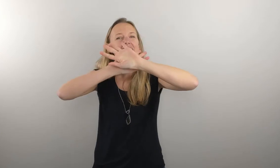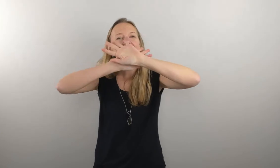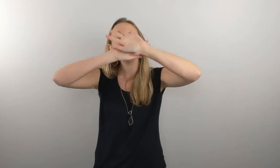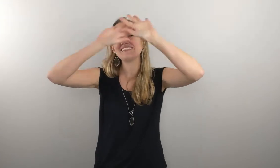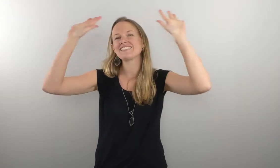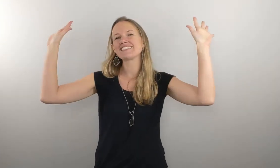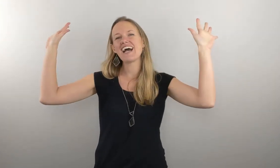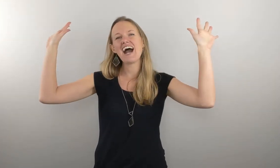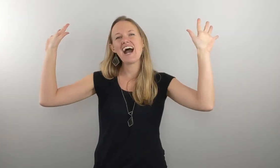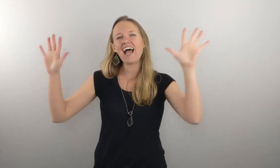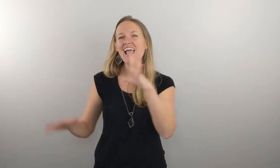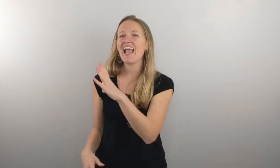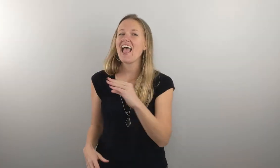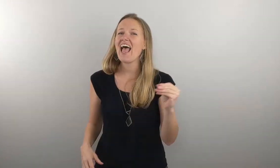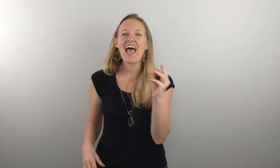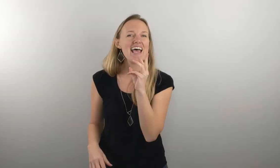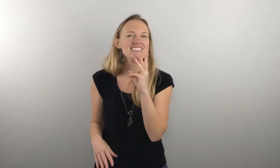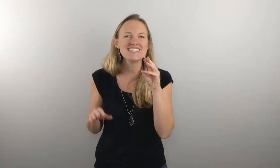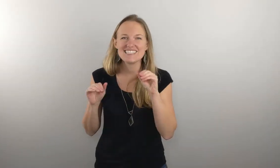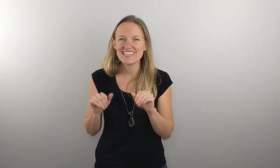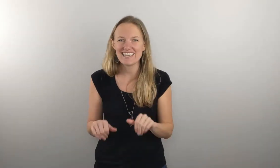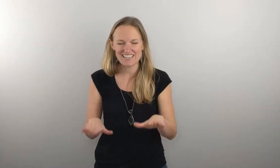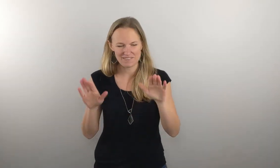and sky and sea.